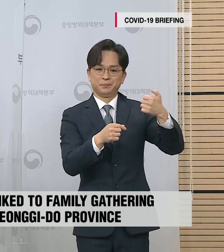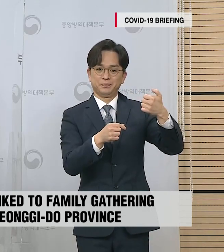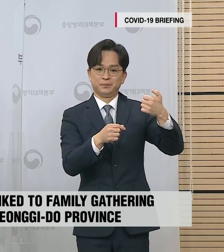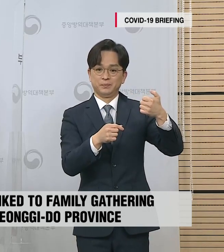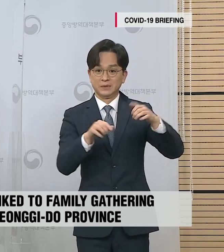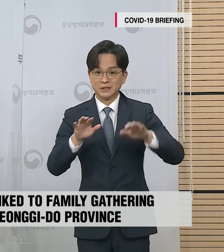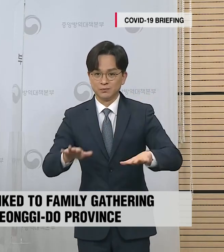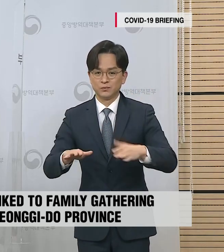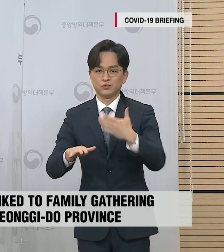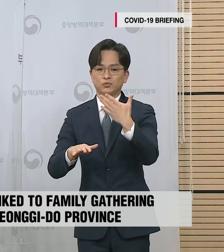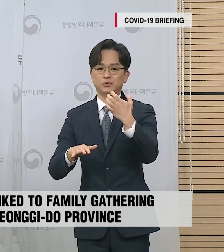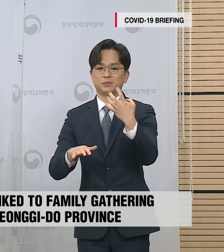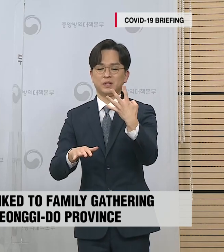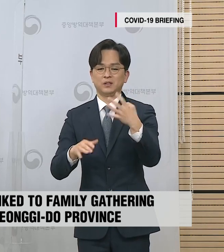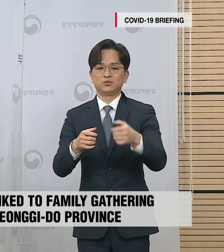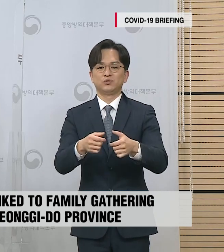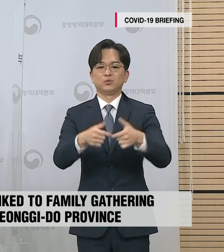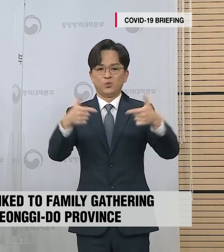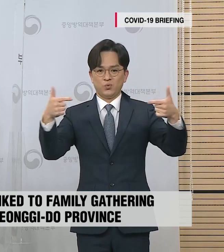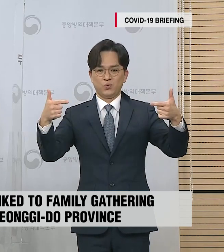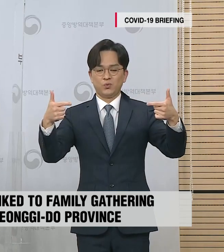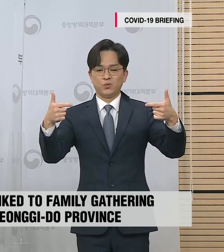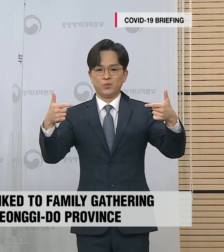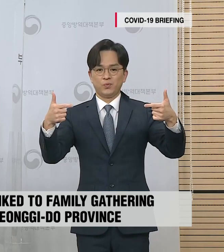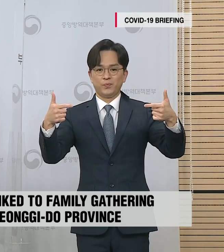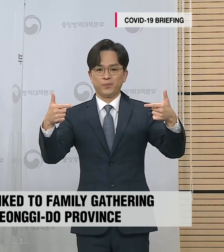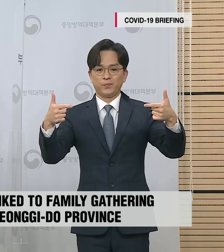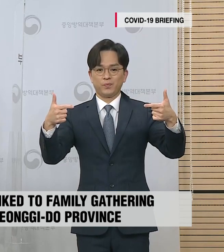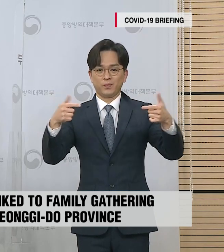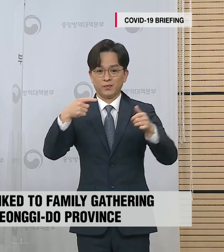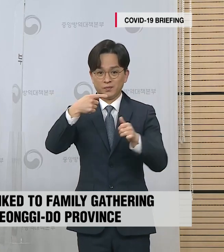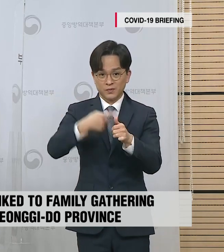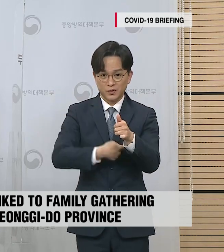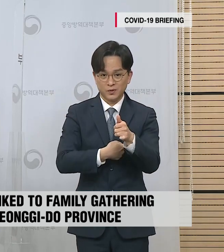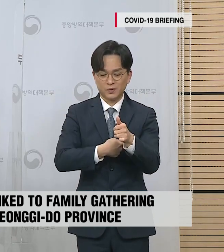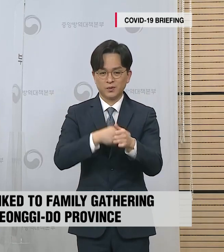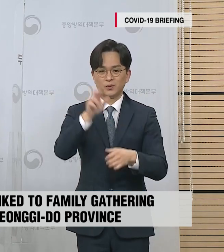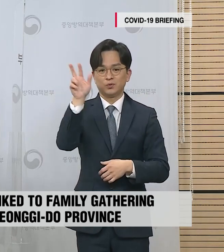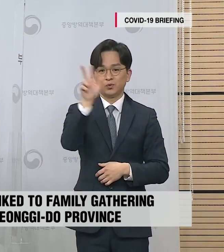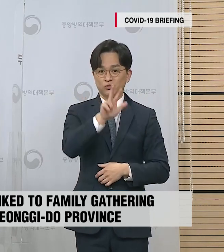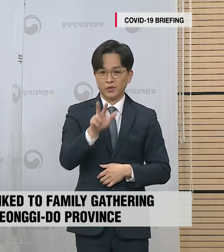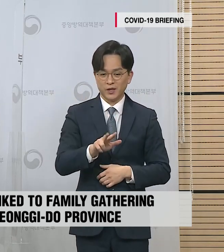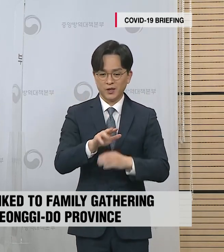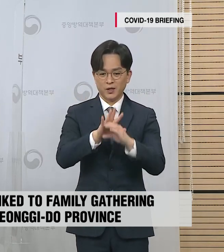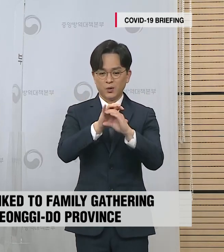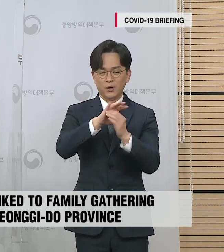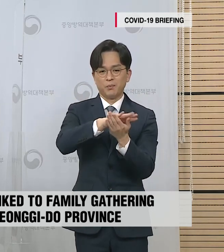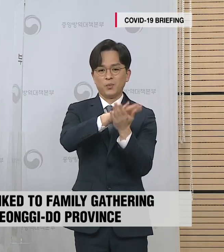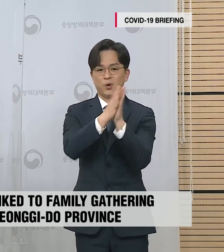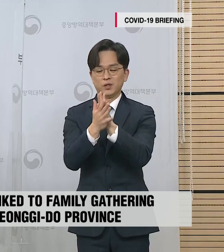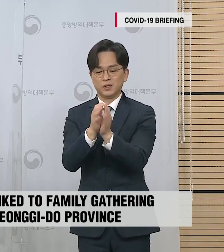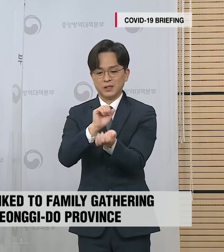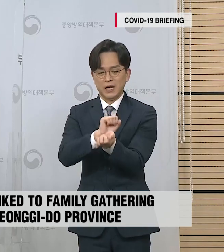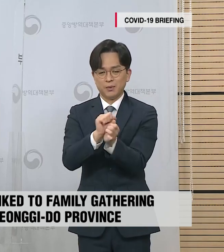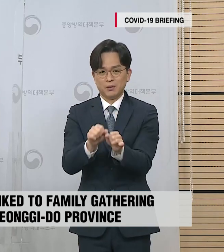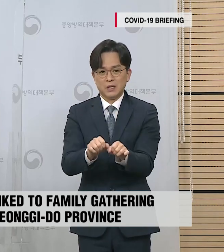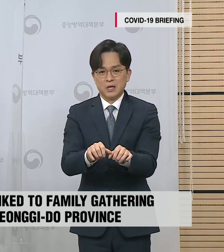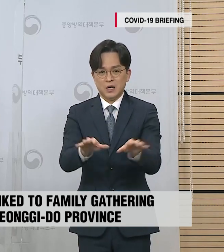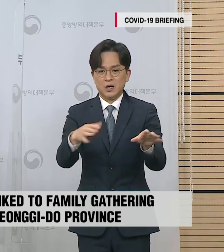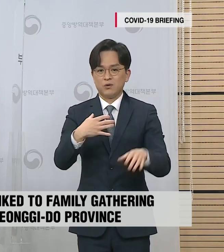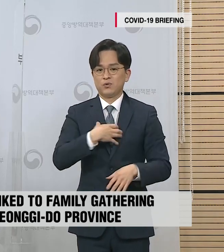month, we have seen 54 cases. And by today, which is only in about 2 weeks, we see